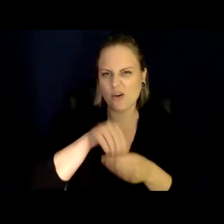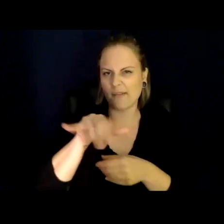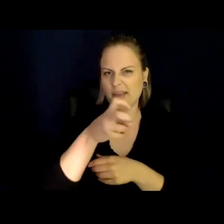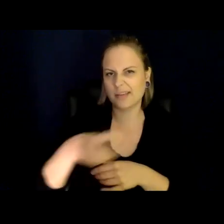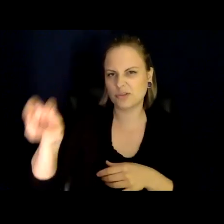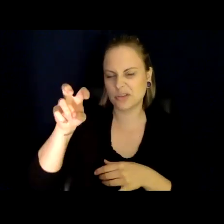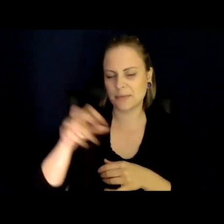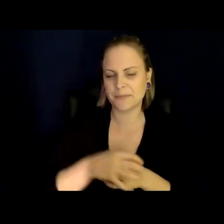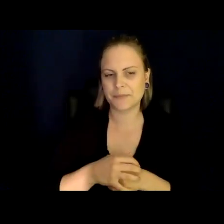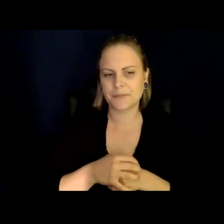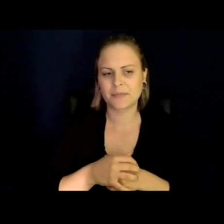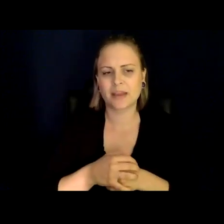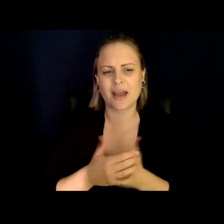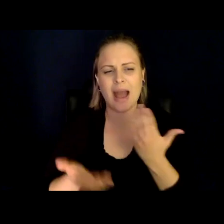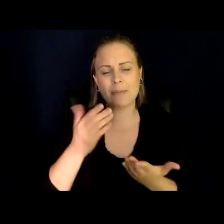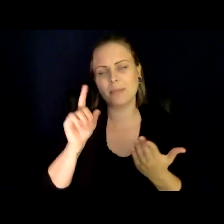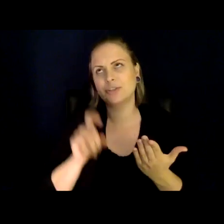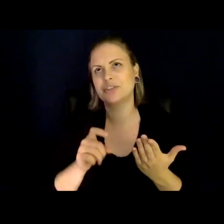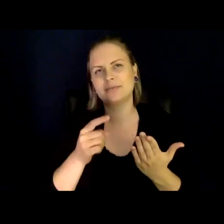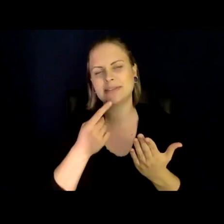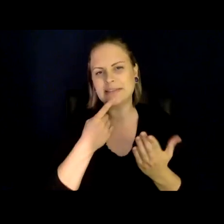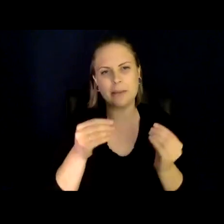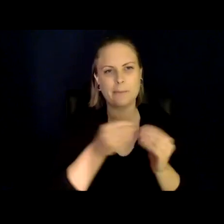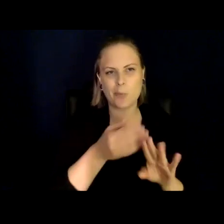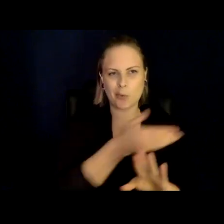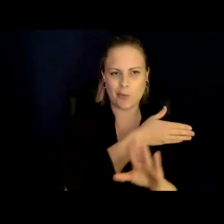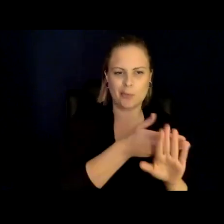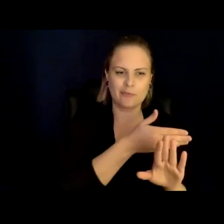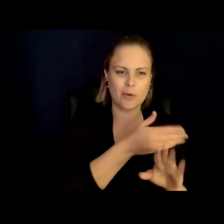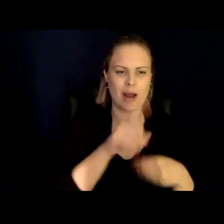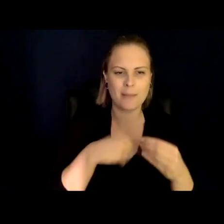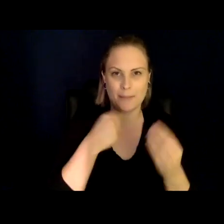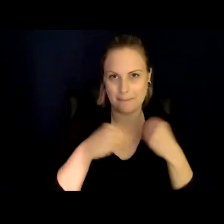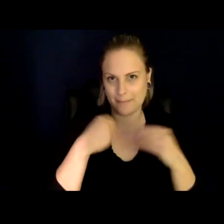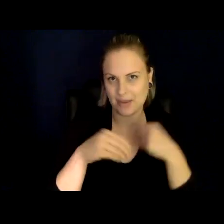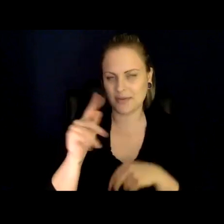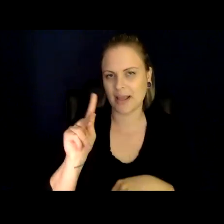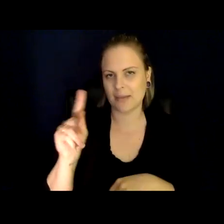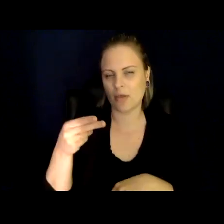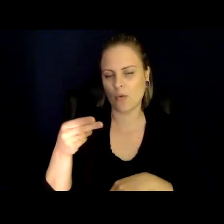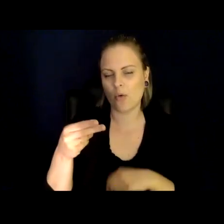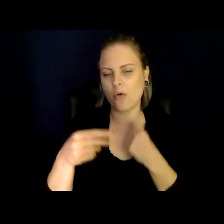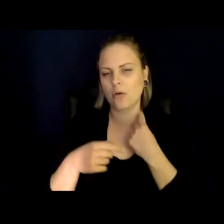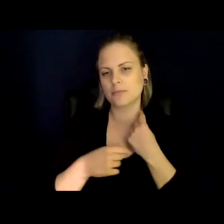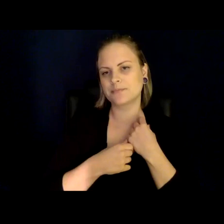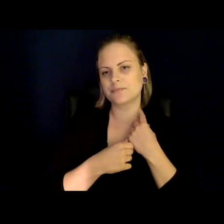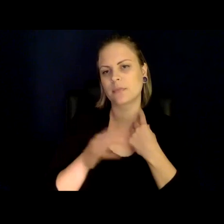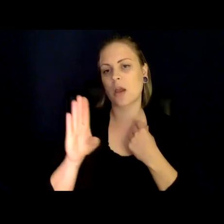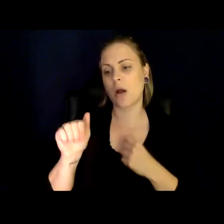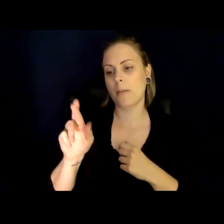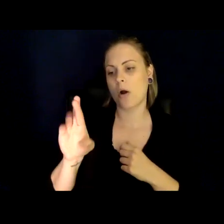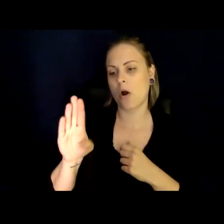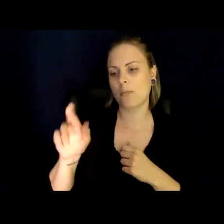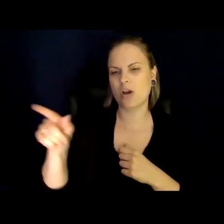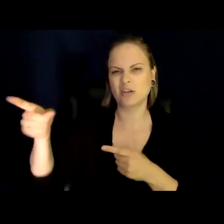I probably should have said more earlier about meals at Kiplin Hall. Barbara was in